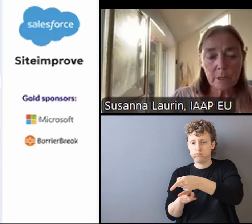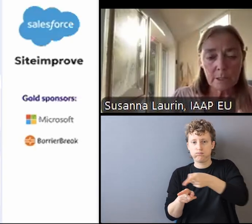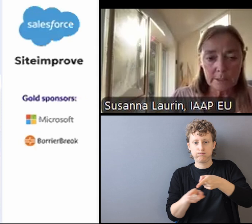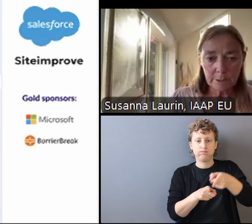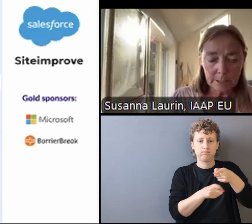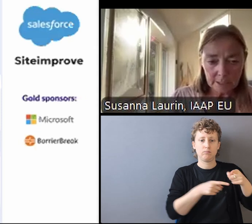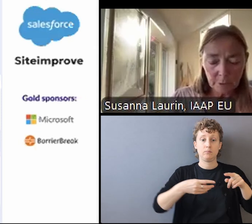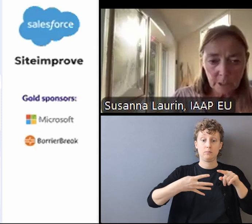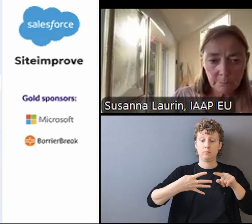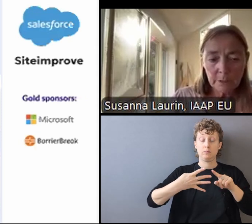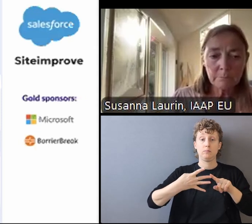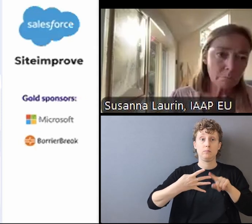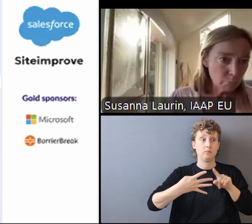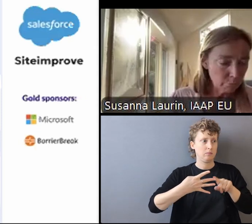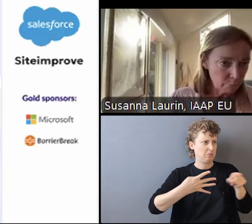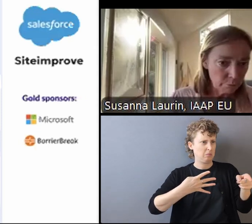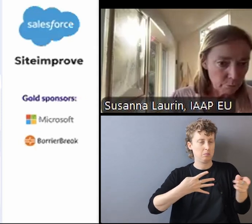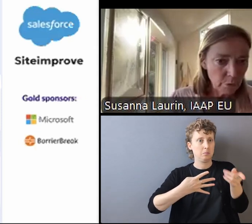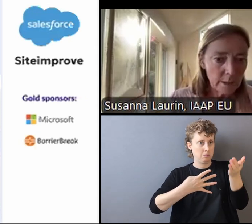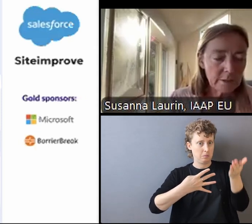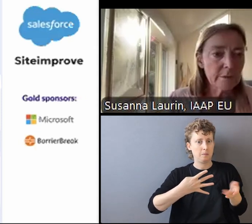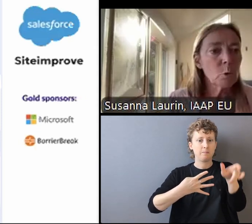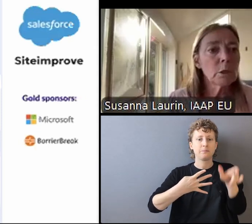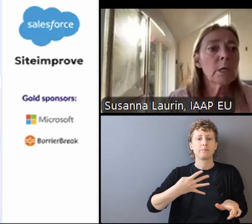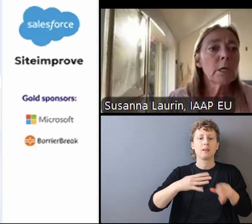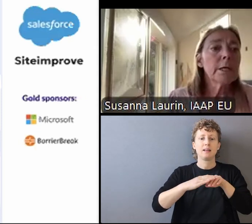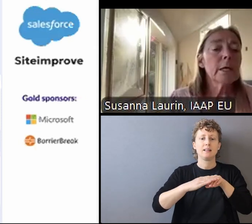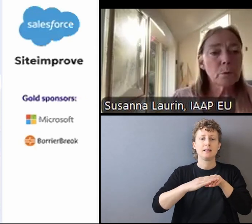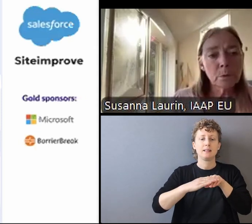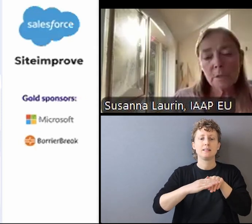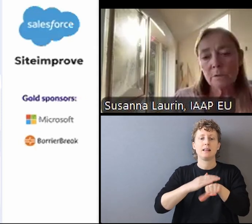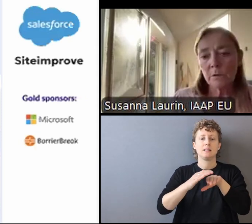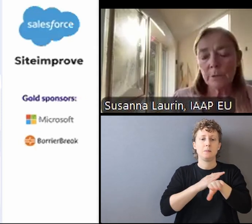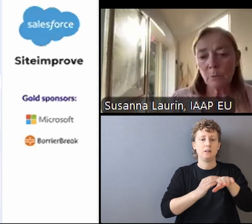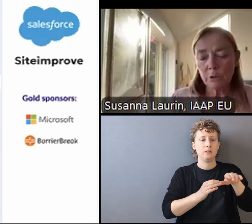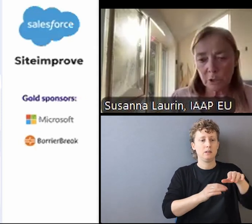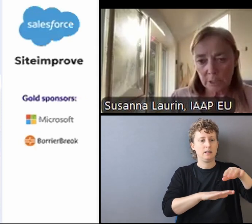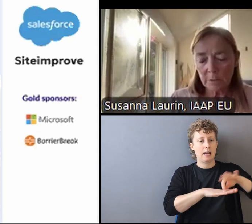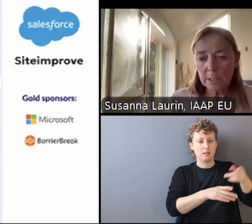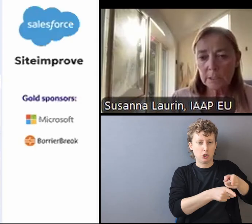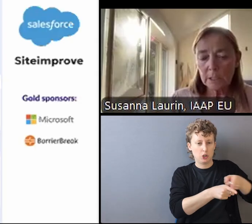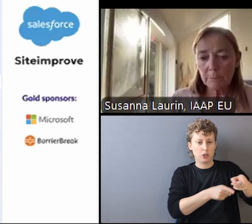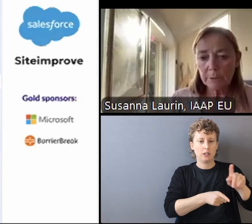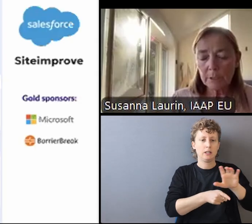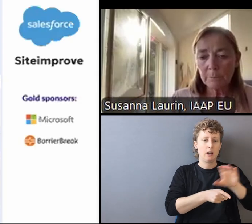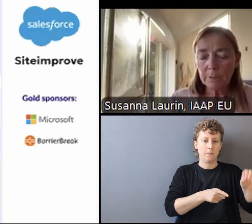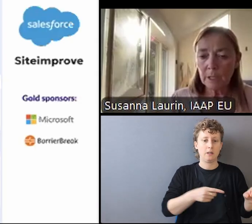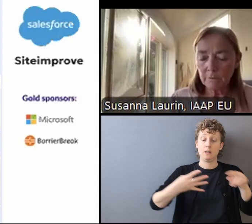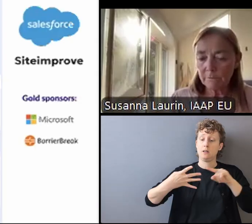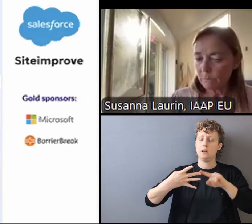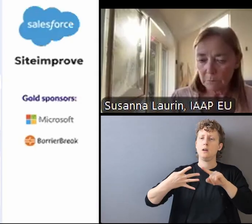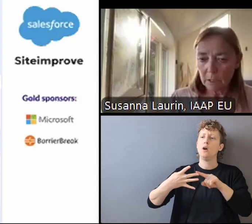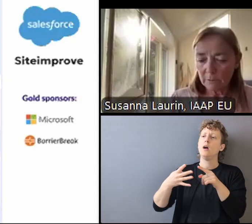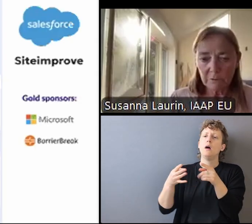from an accessibility expert company, relatively small. Ruut is from a more generic ICT company